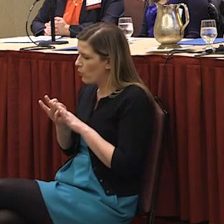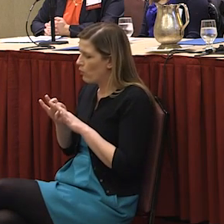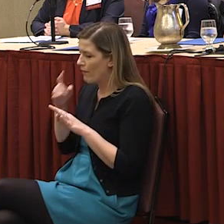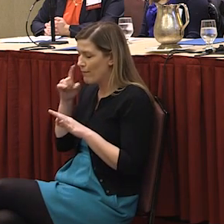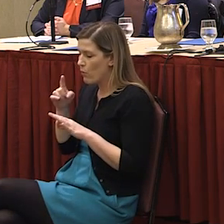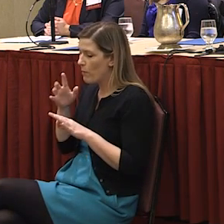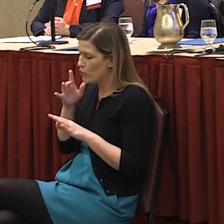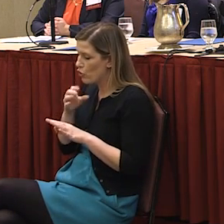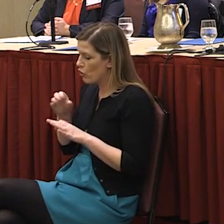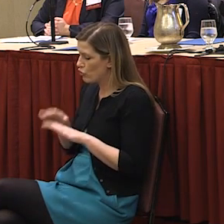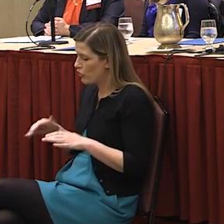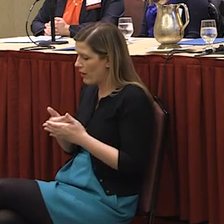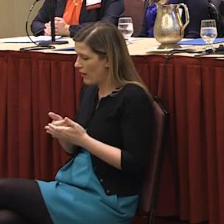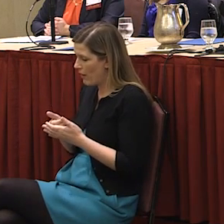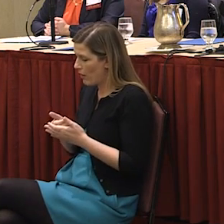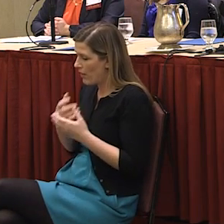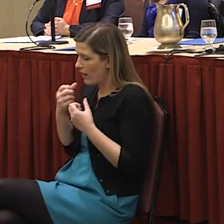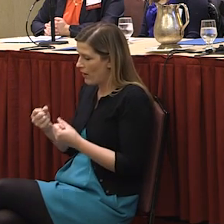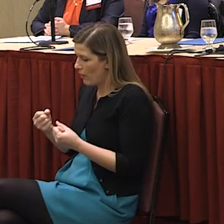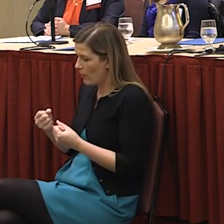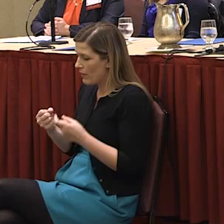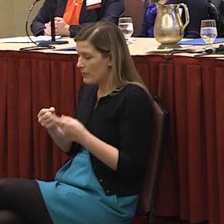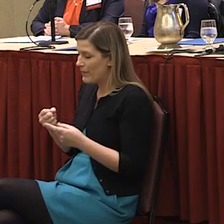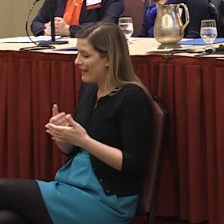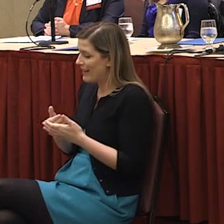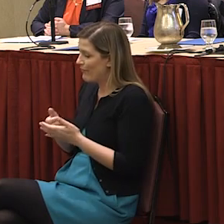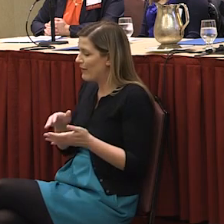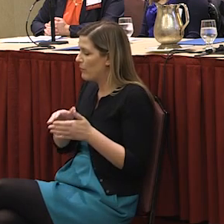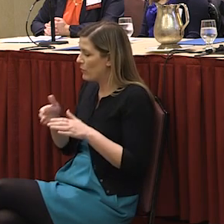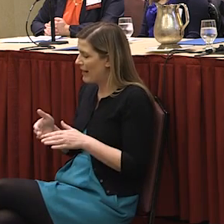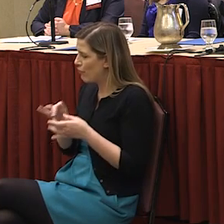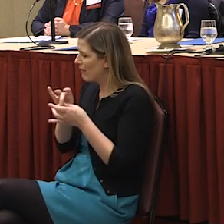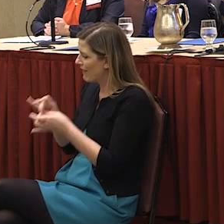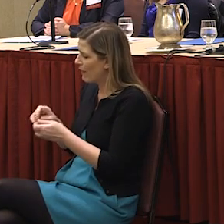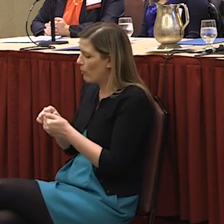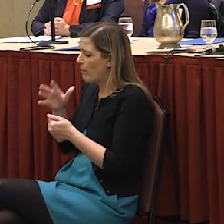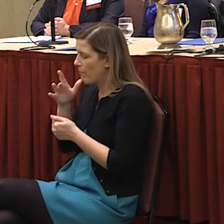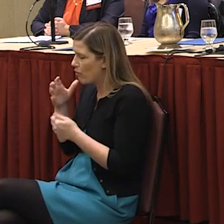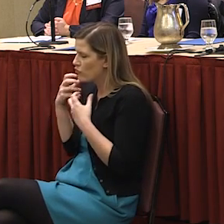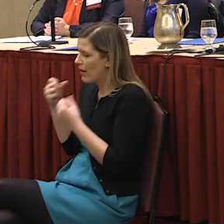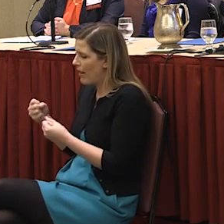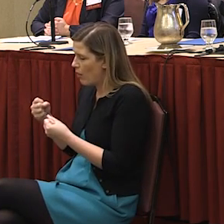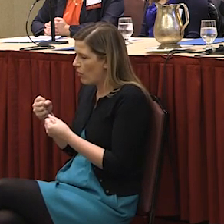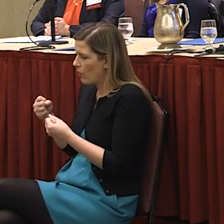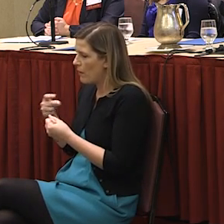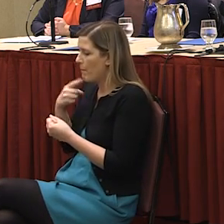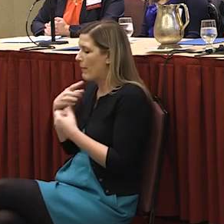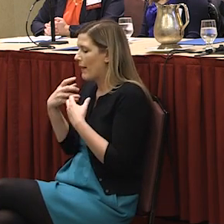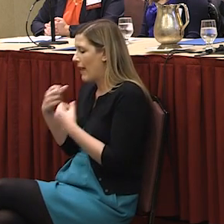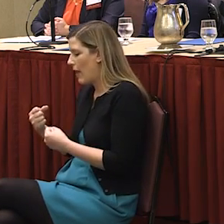maternal and child health is that infant mortality is related to the mother's health, public health,